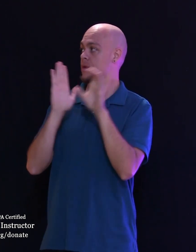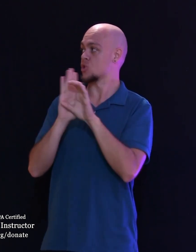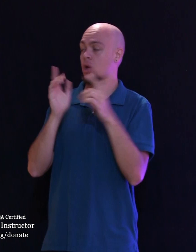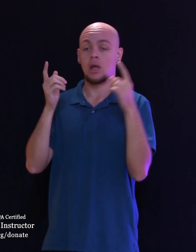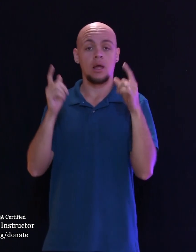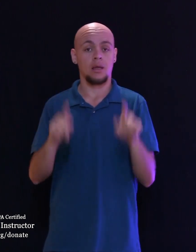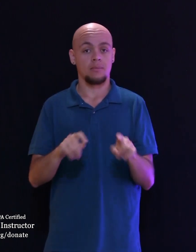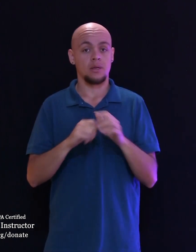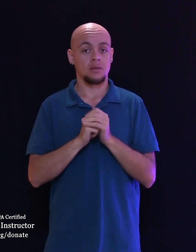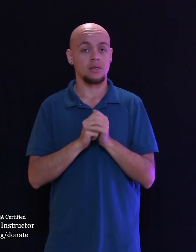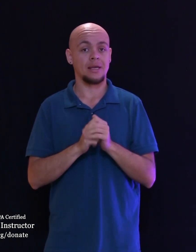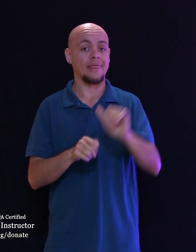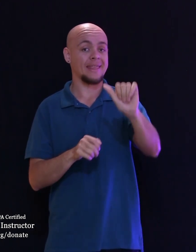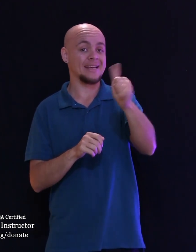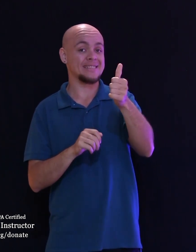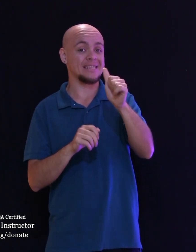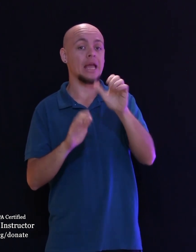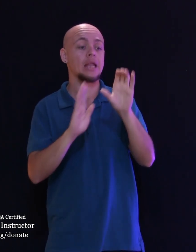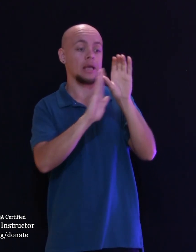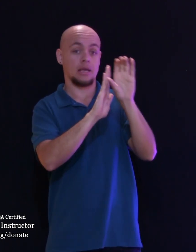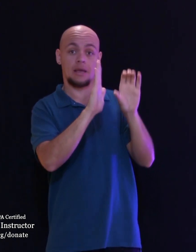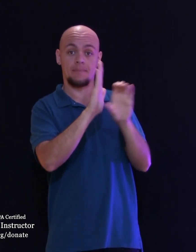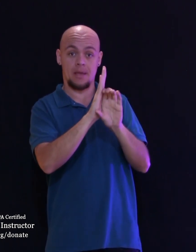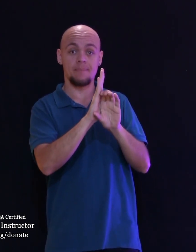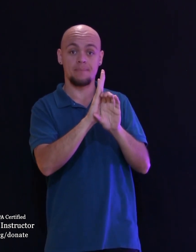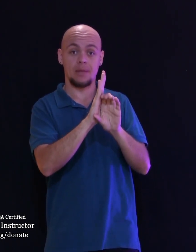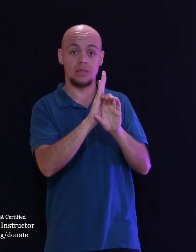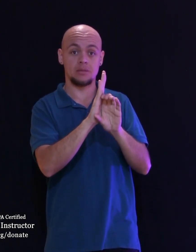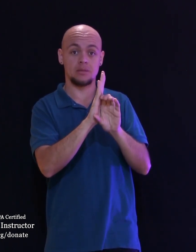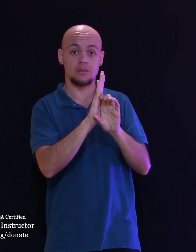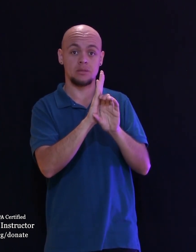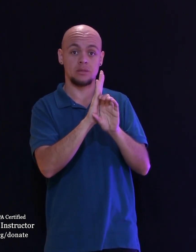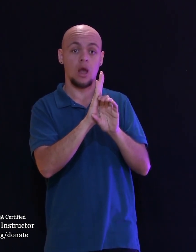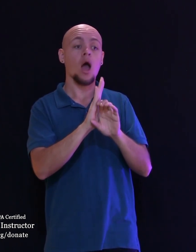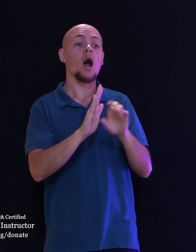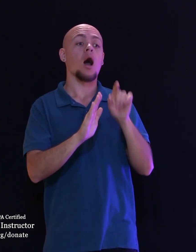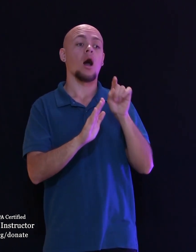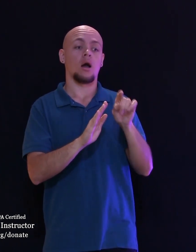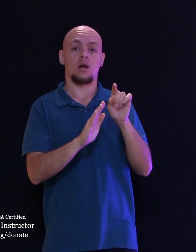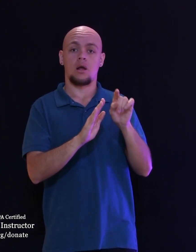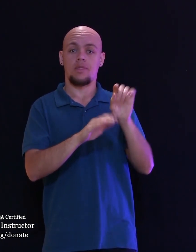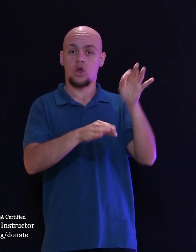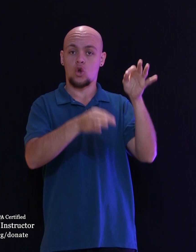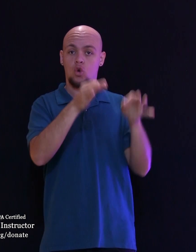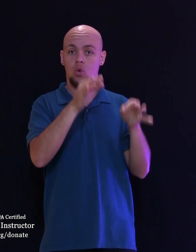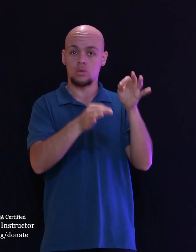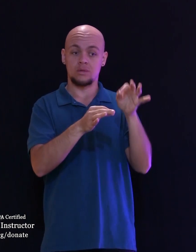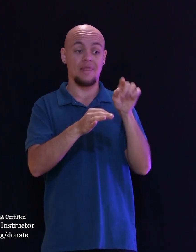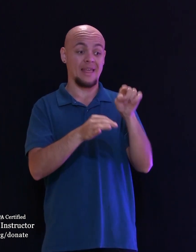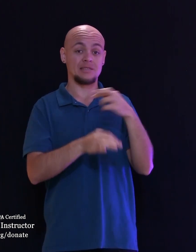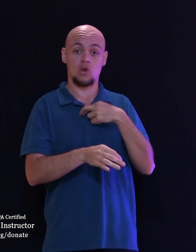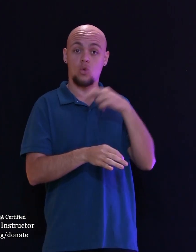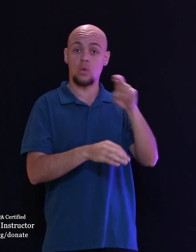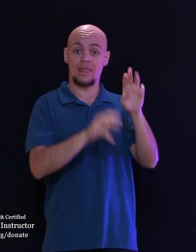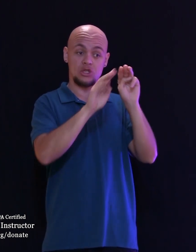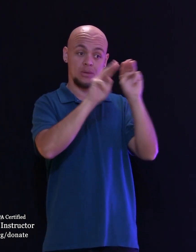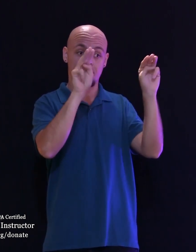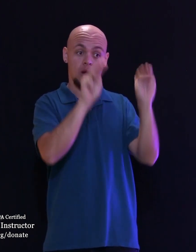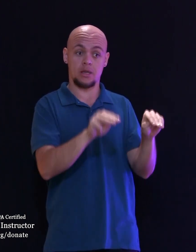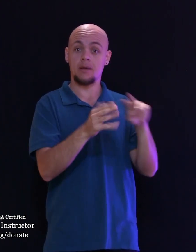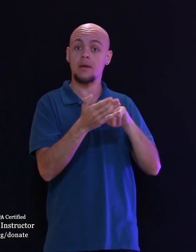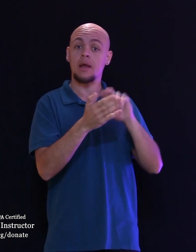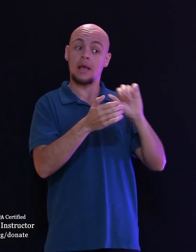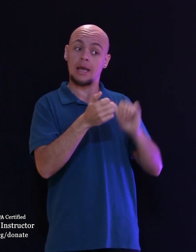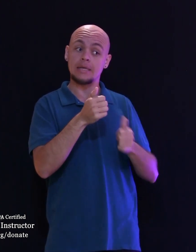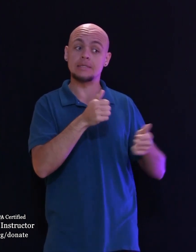that the 10 Commandments were being displayed at the courthouse steps, and the 10 Commandments were considered a religious monument. Does that establish